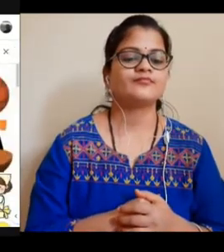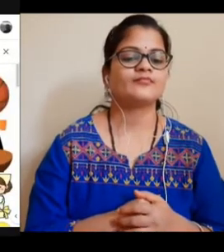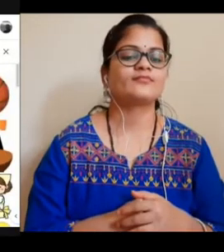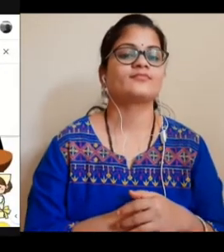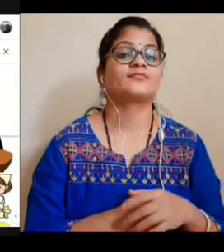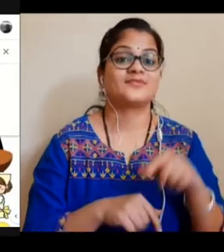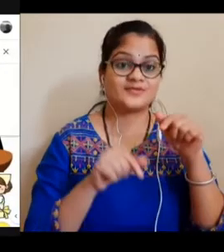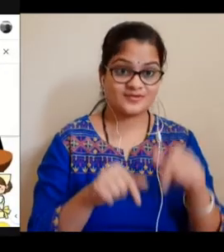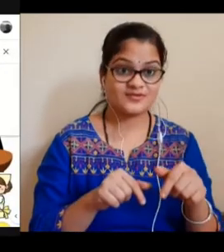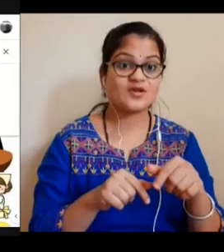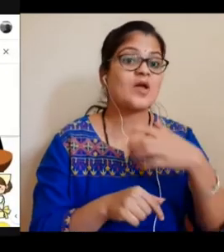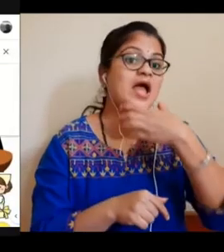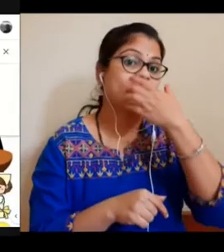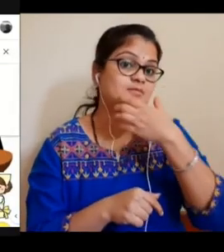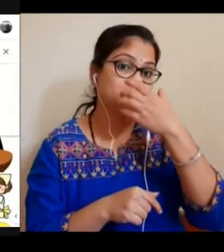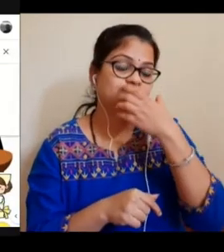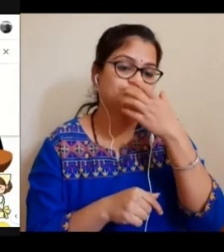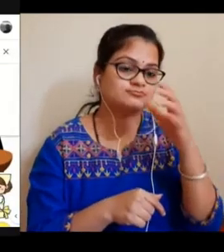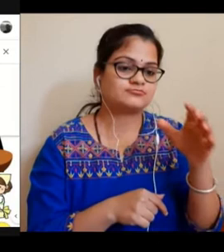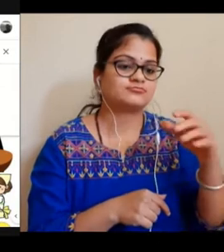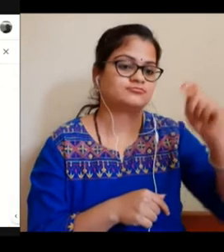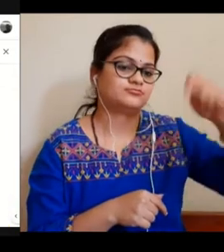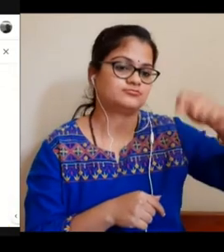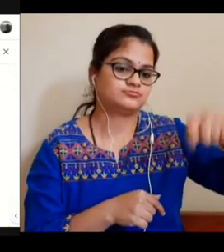Now I'm going to get some apples.